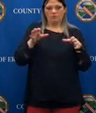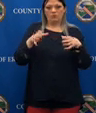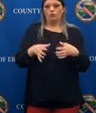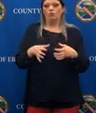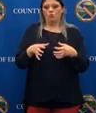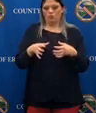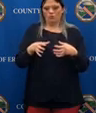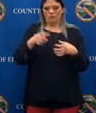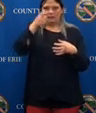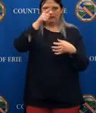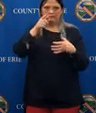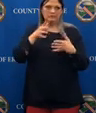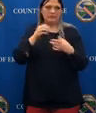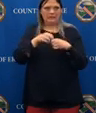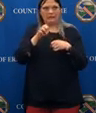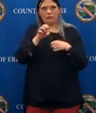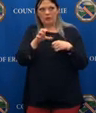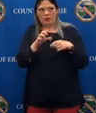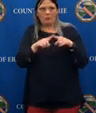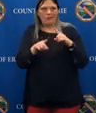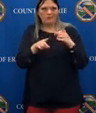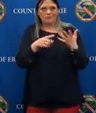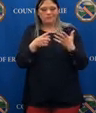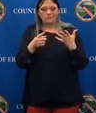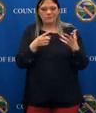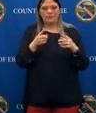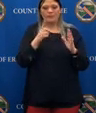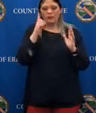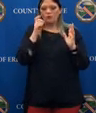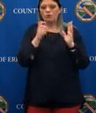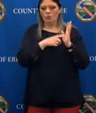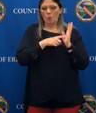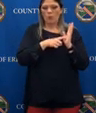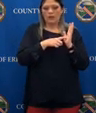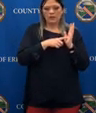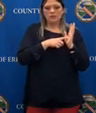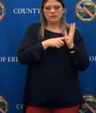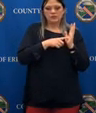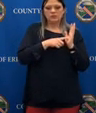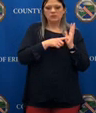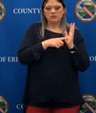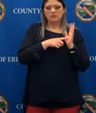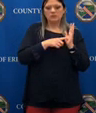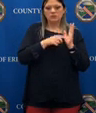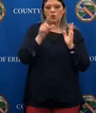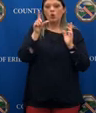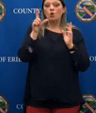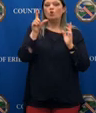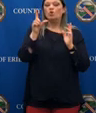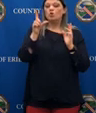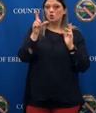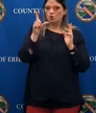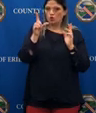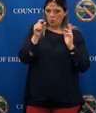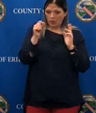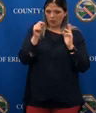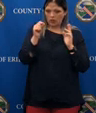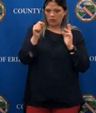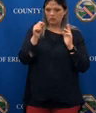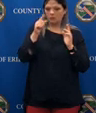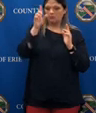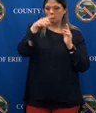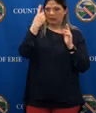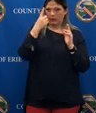and Latinos in Erie County, but we are noticing that 20 individuals of Black or African